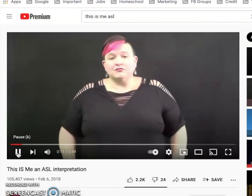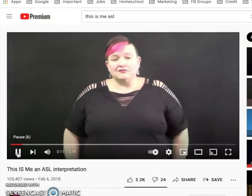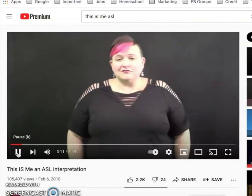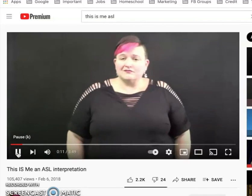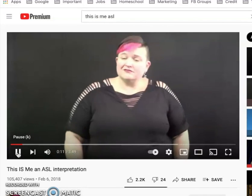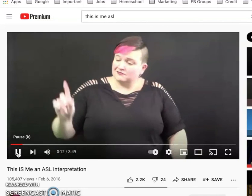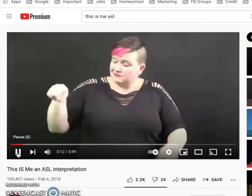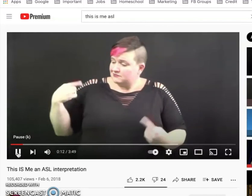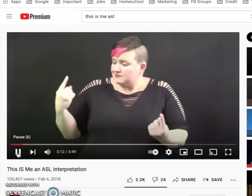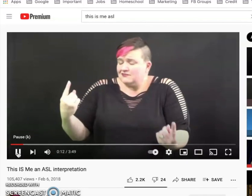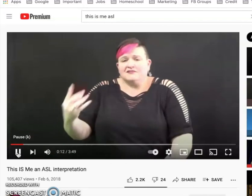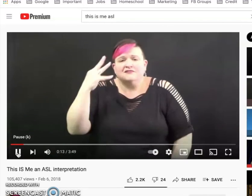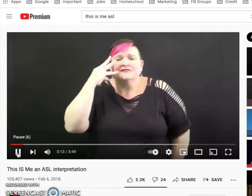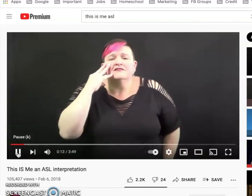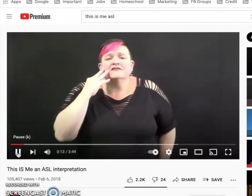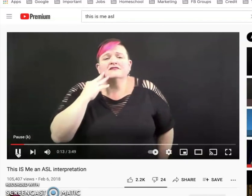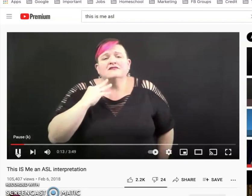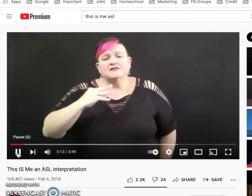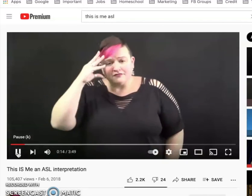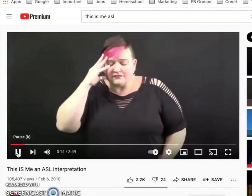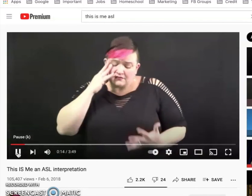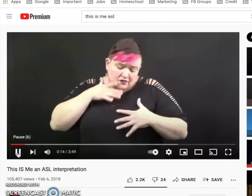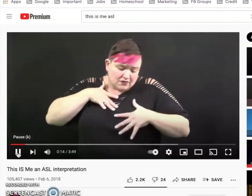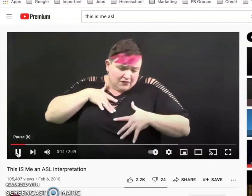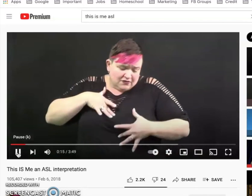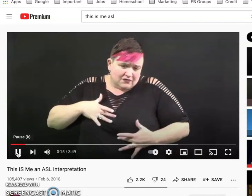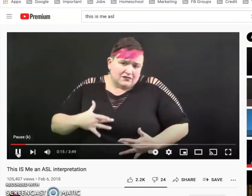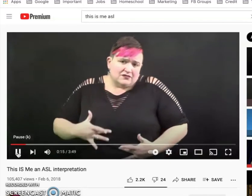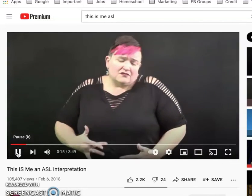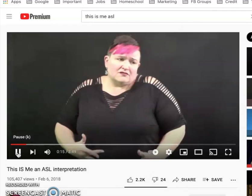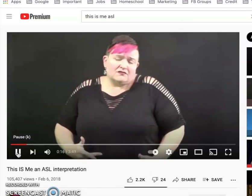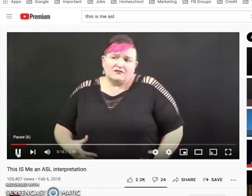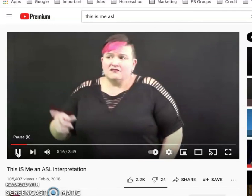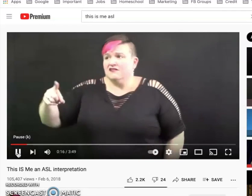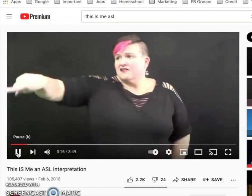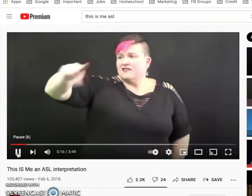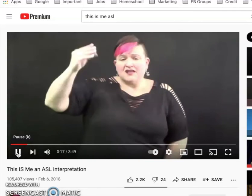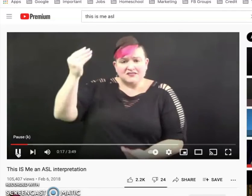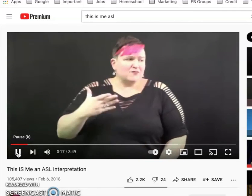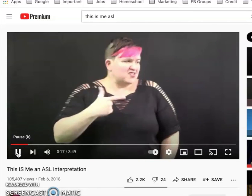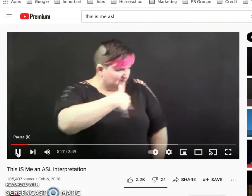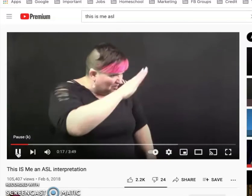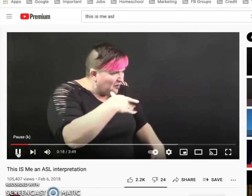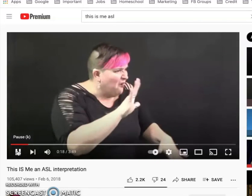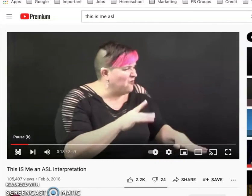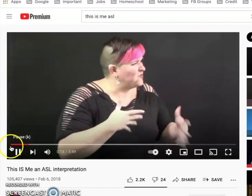I am not a stranger to the dark. Hide